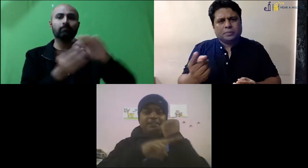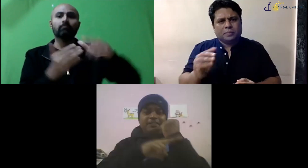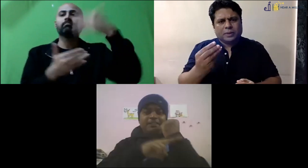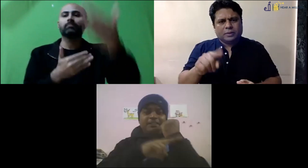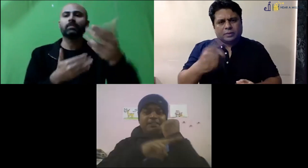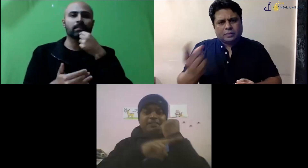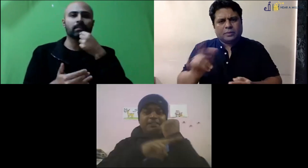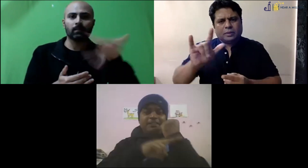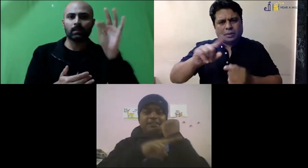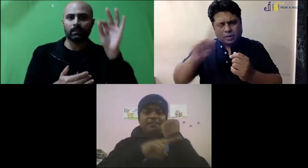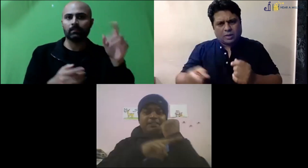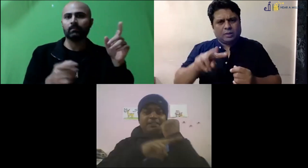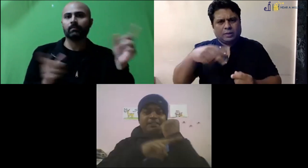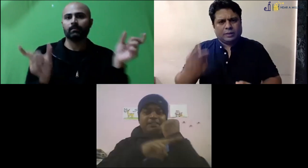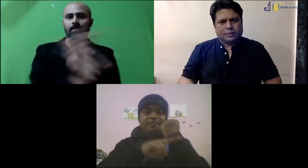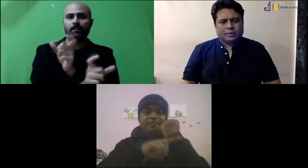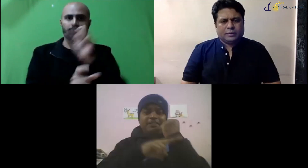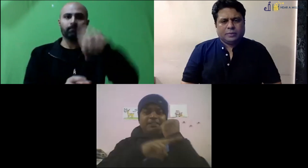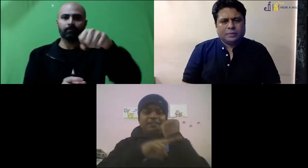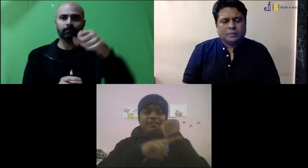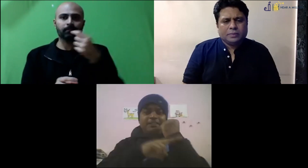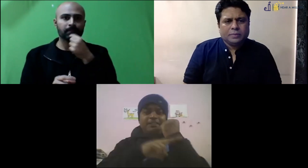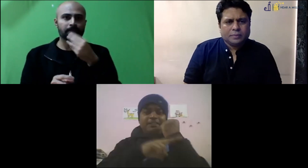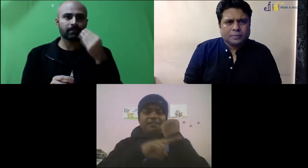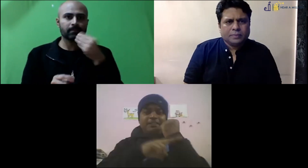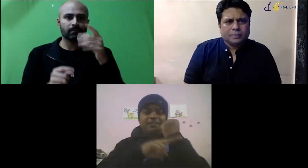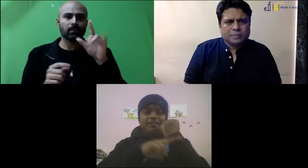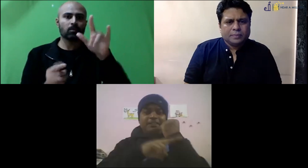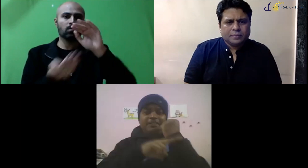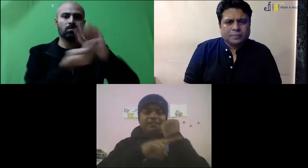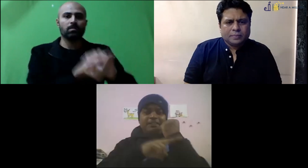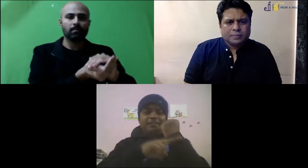Can we hold on and can we have the another person, please?